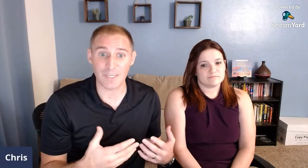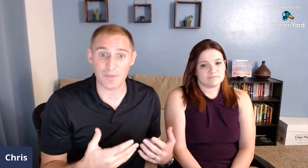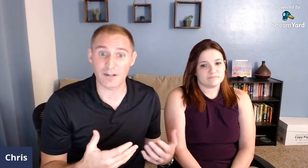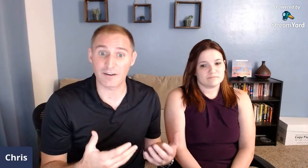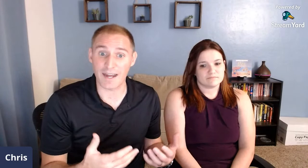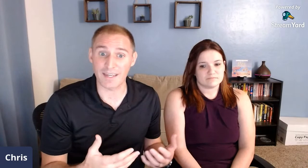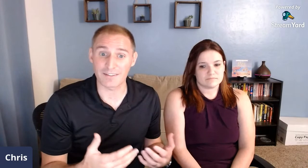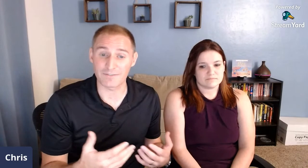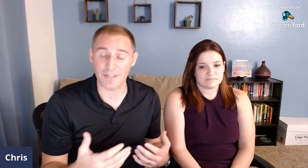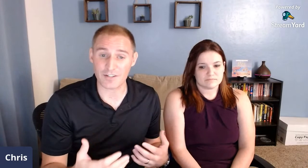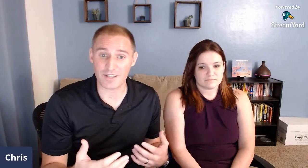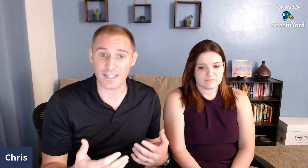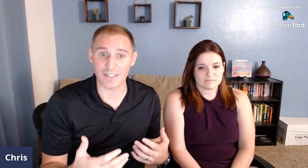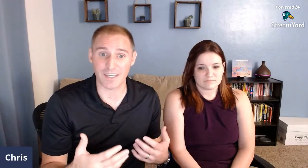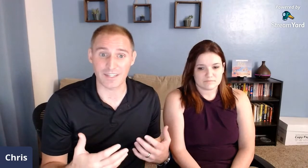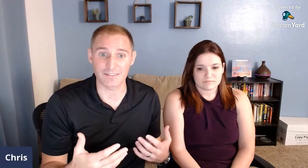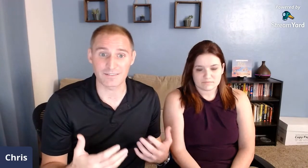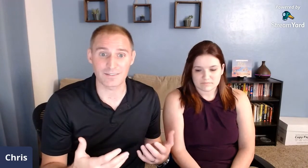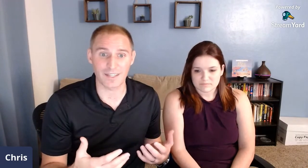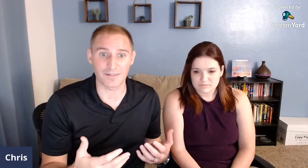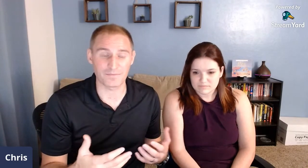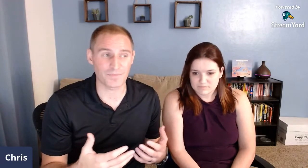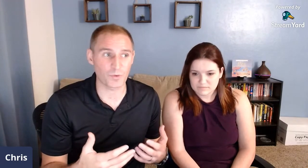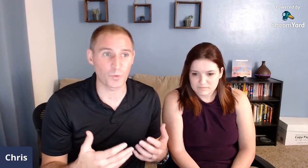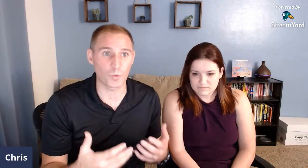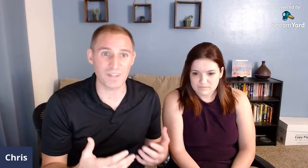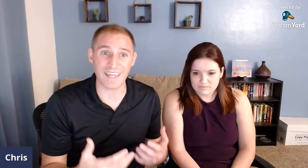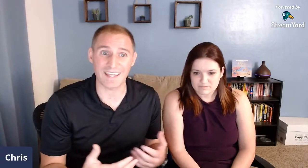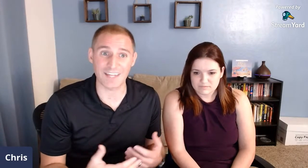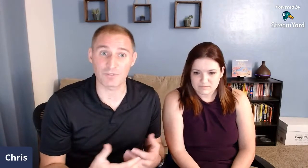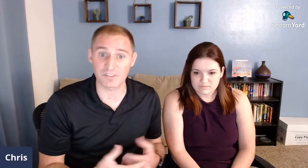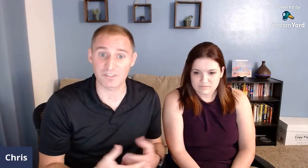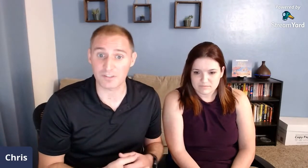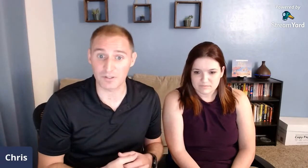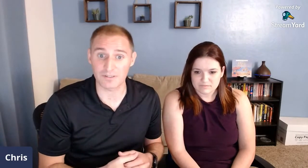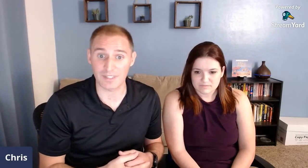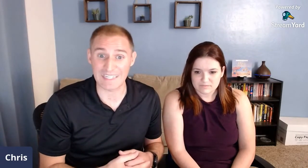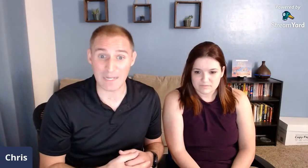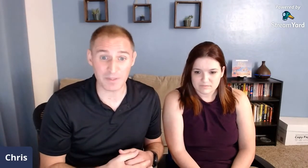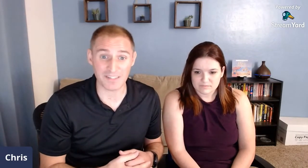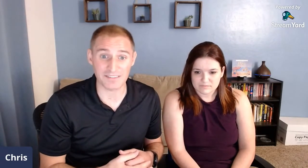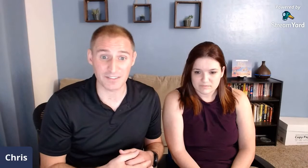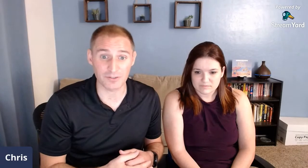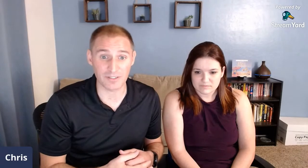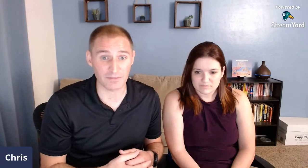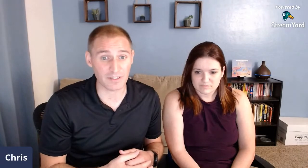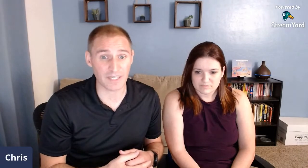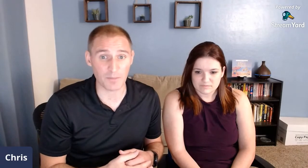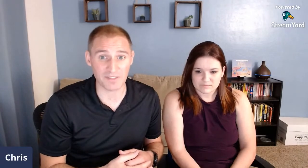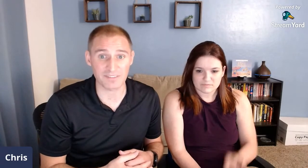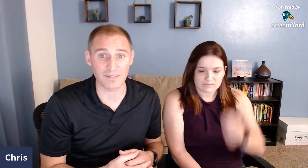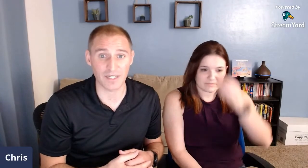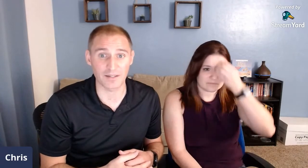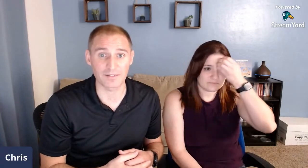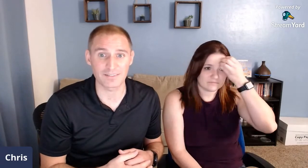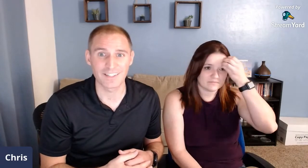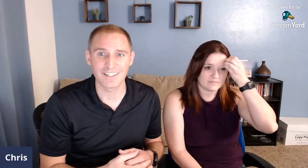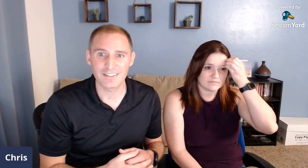and keeping our eye on the finish line, and what that end result's going to enable us to do can really help